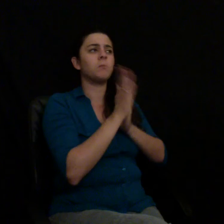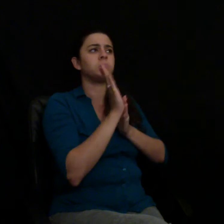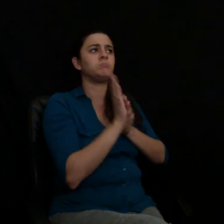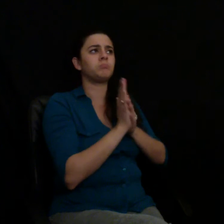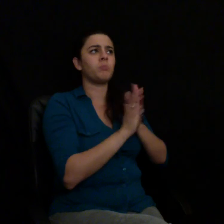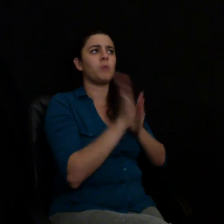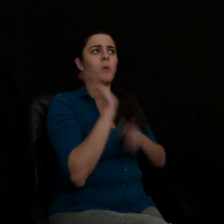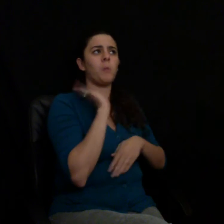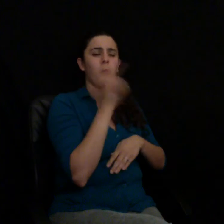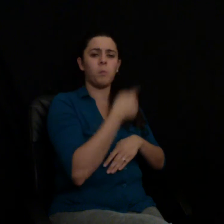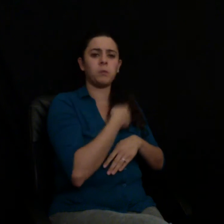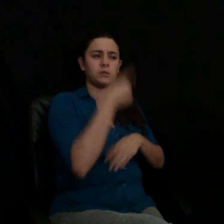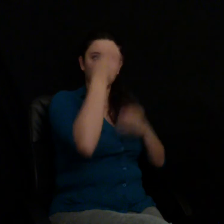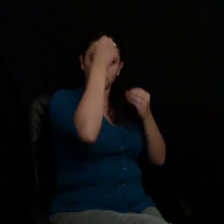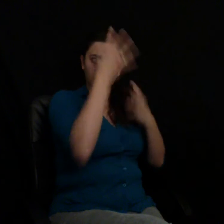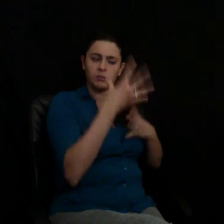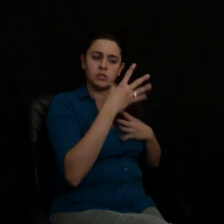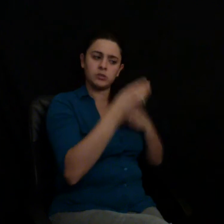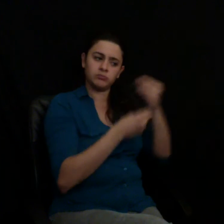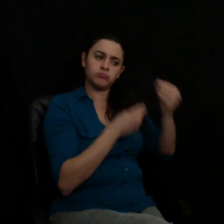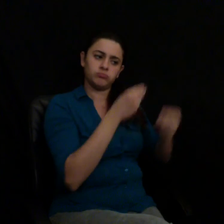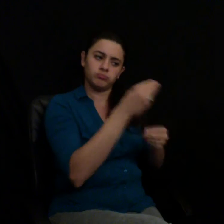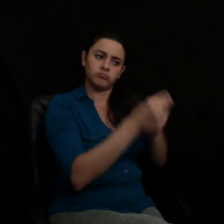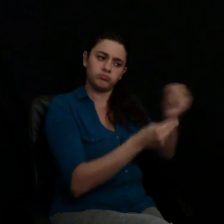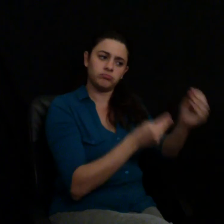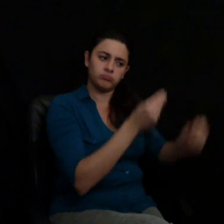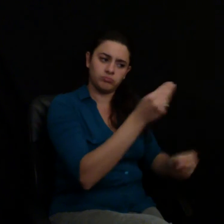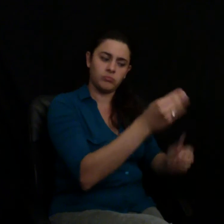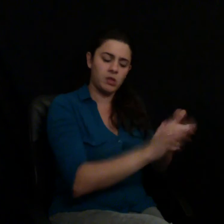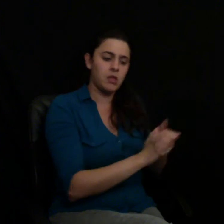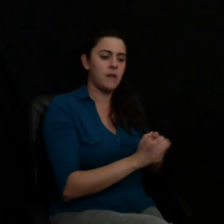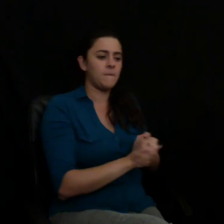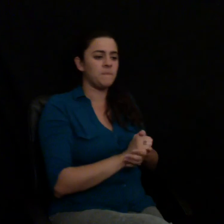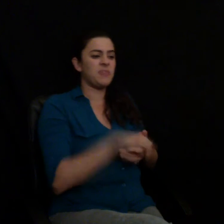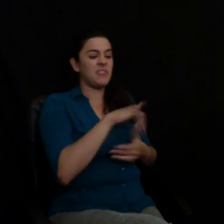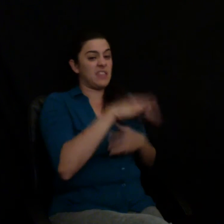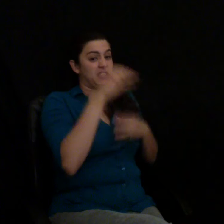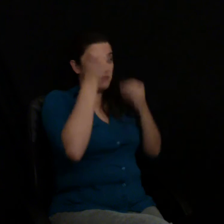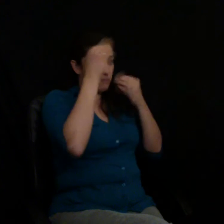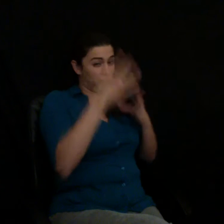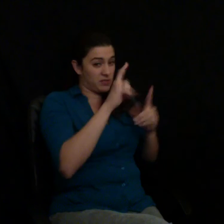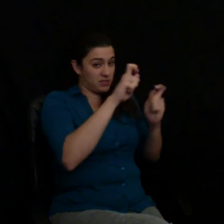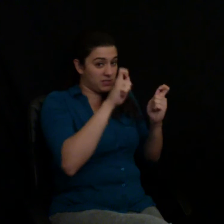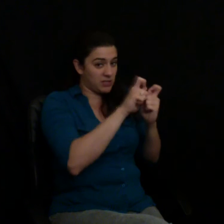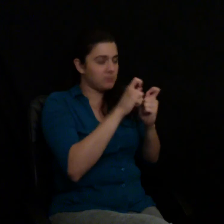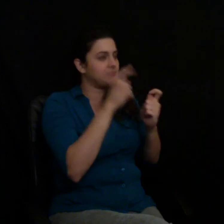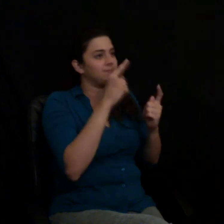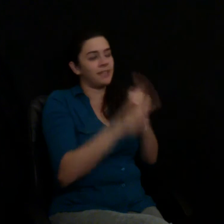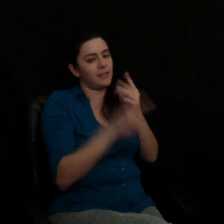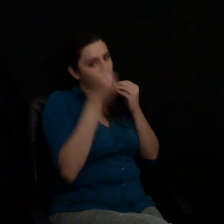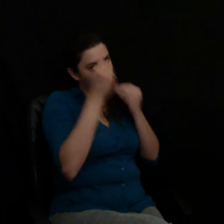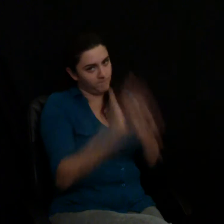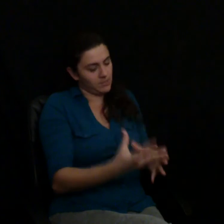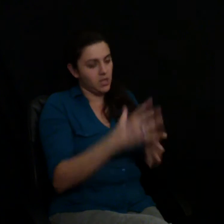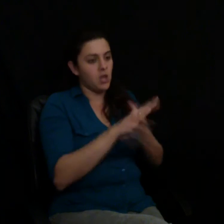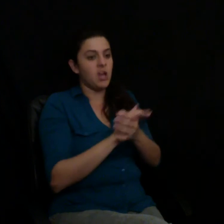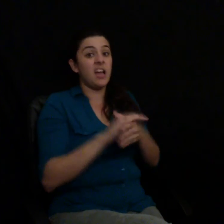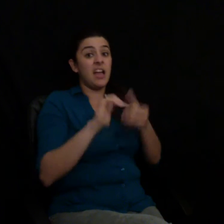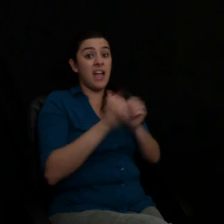to get that information. The only way to get that information is to start hopping trains yourselves, become friends with other